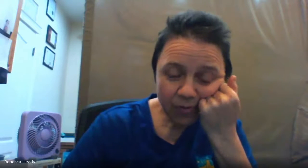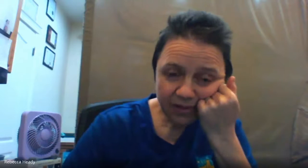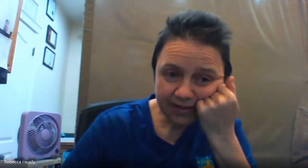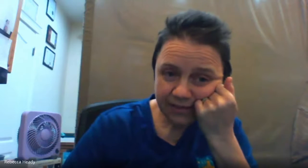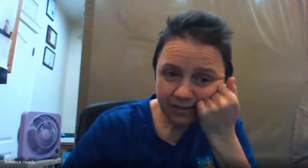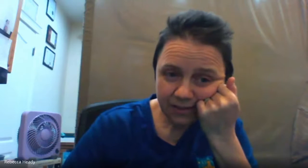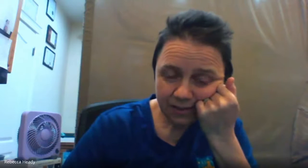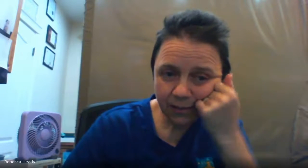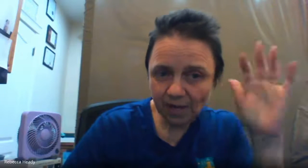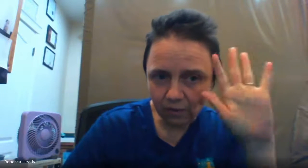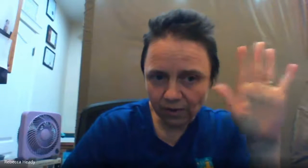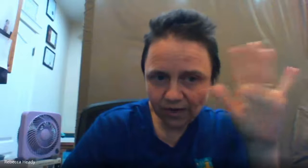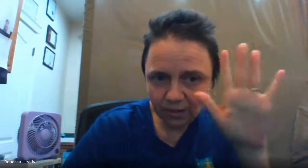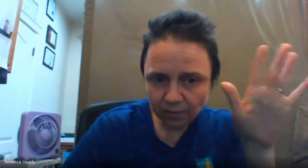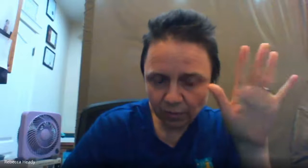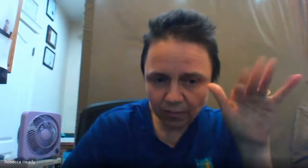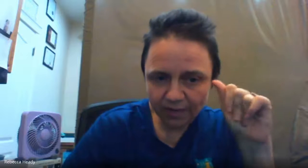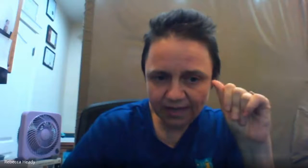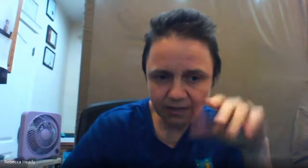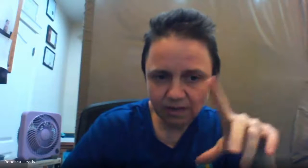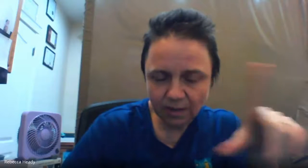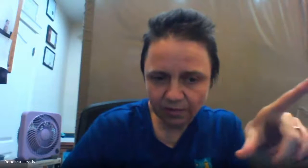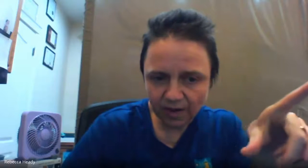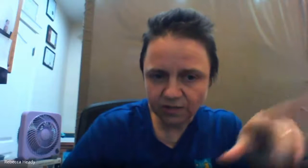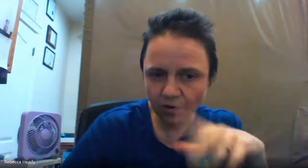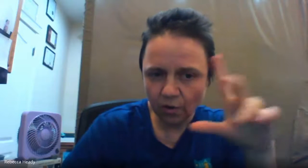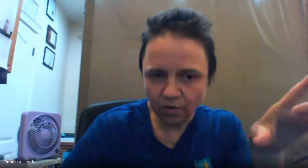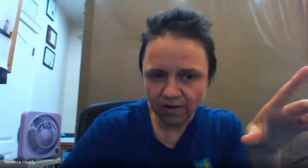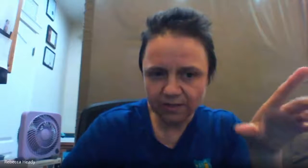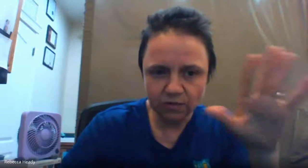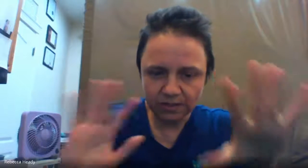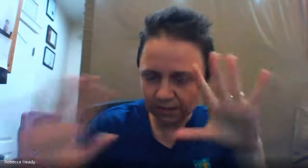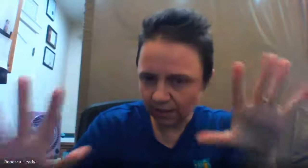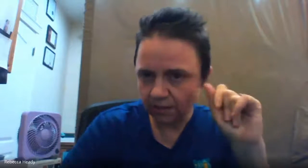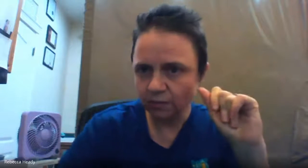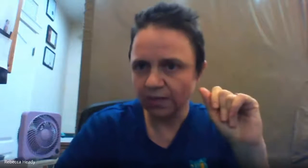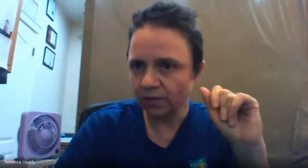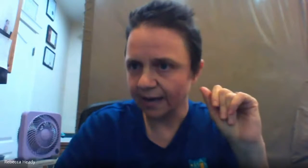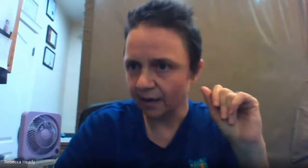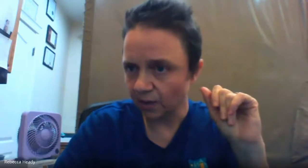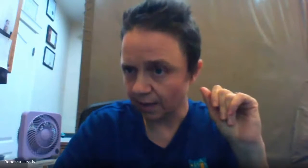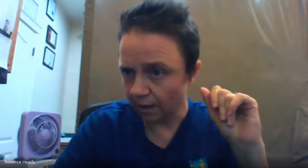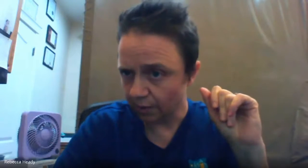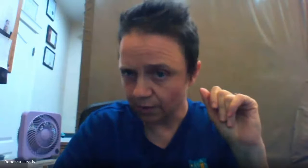the lesson, let me know. Are you guys able to pull up the lesson on a separate device or on your own device? You can see it, so we can look at it. Great. I'm